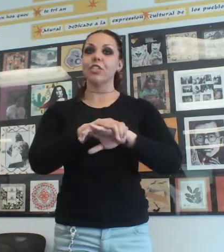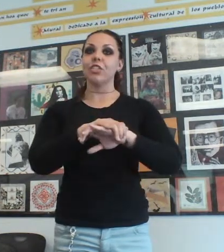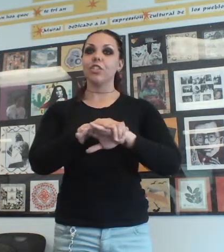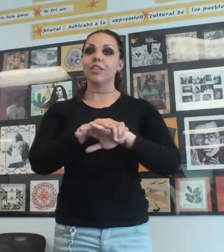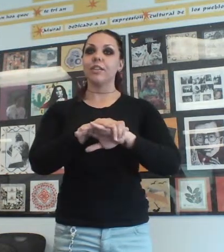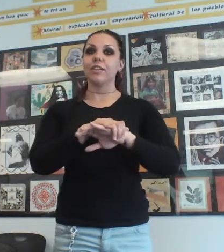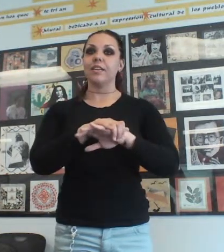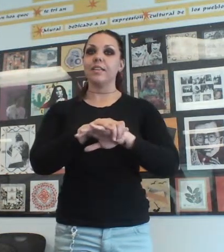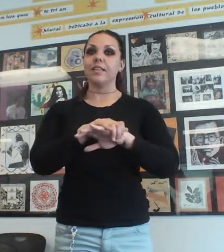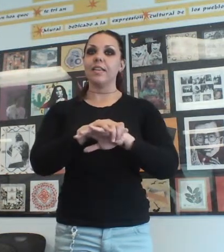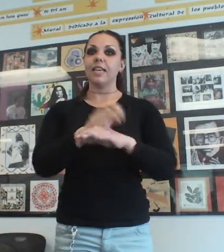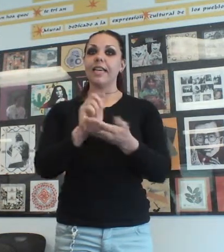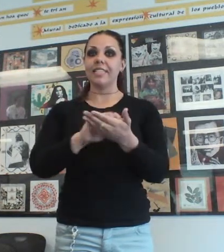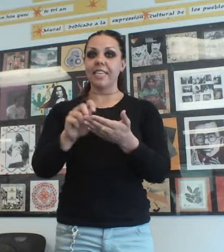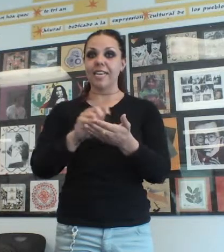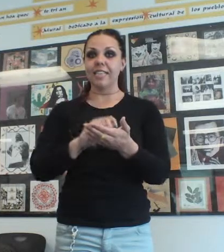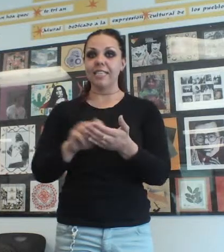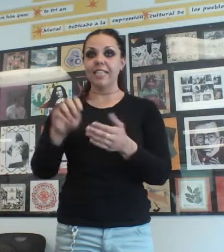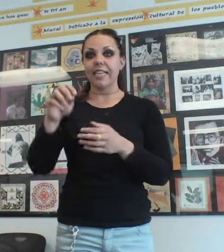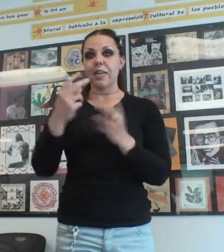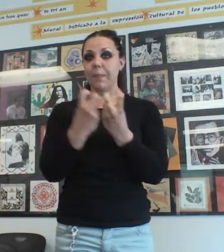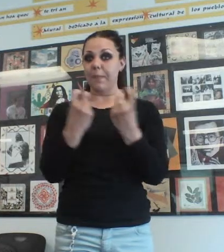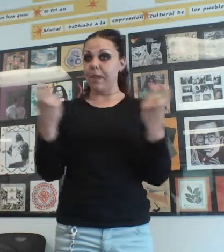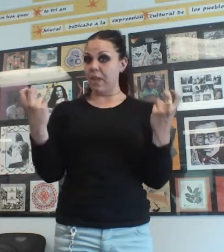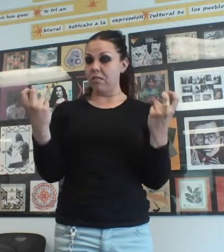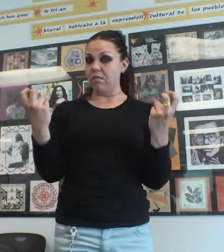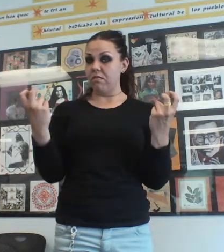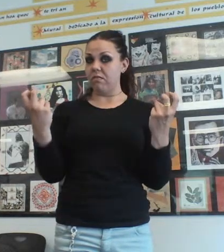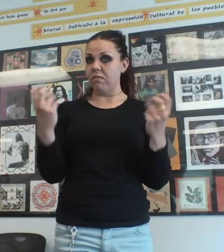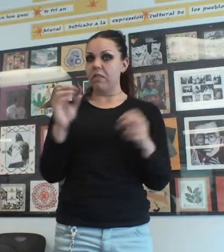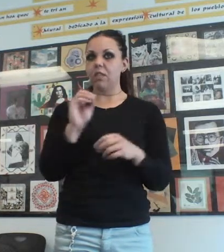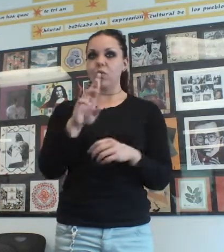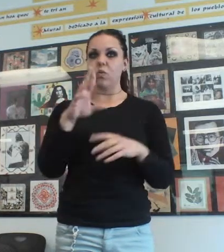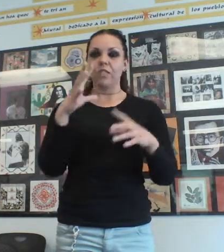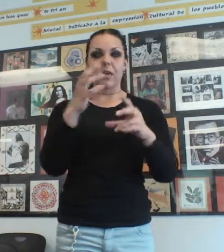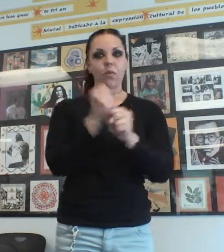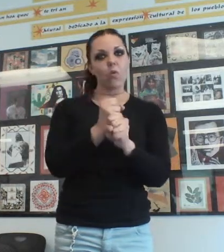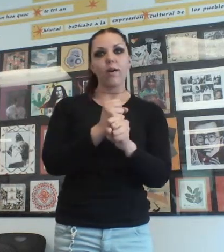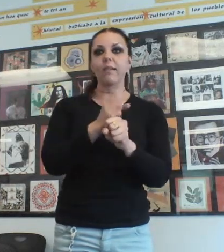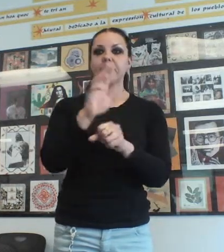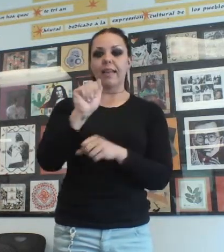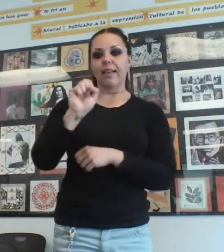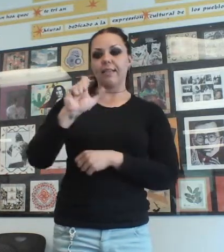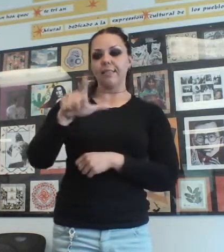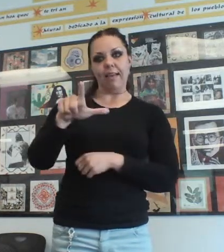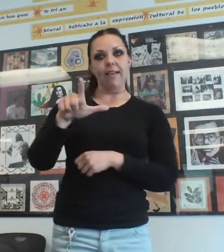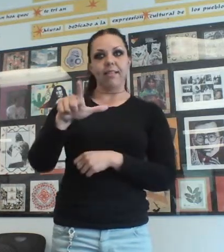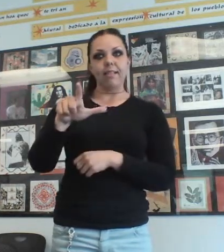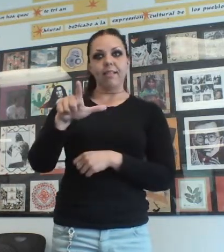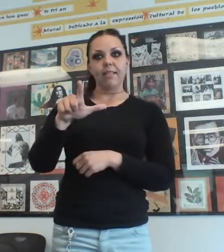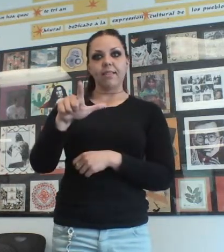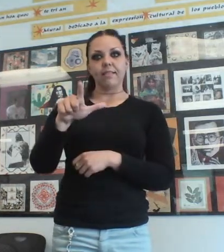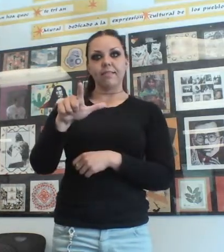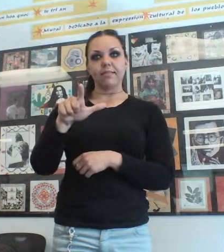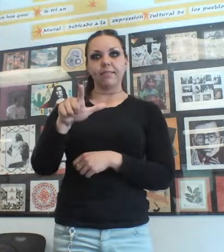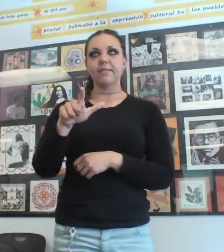text in panel? Or summarize an ASL text that you watched? That's information